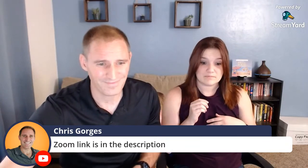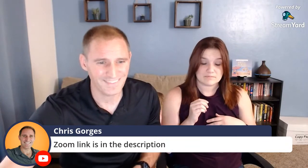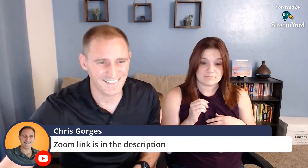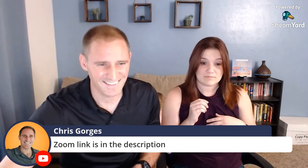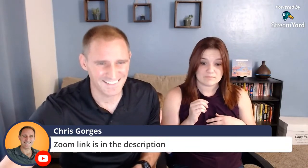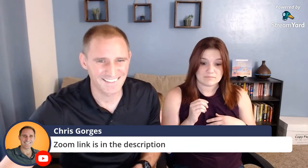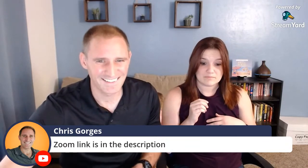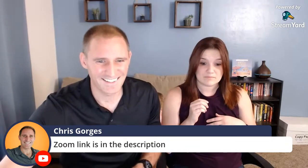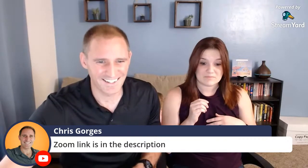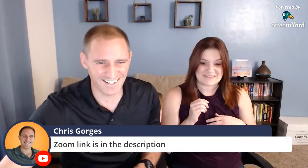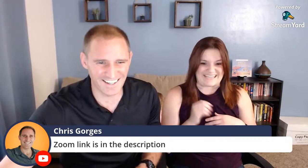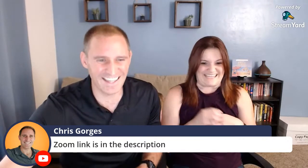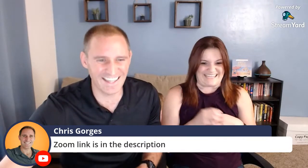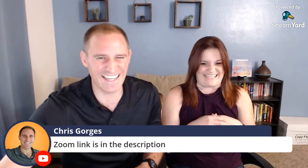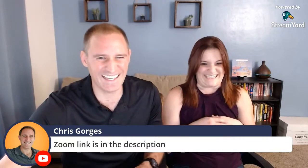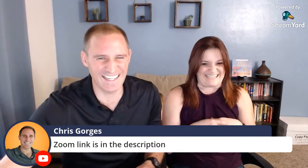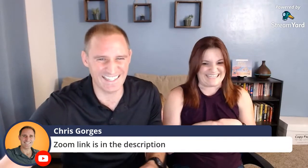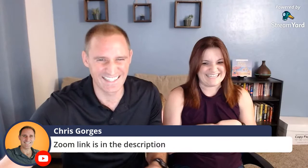I'm going to